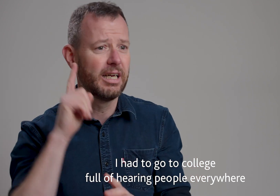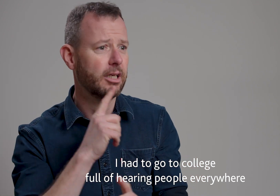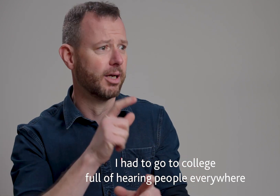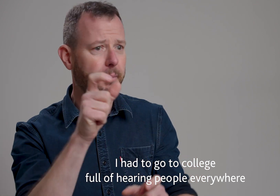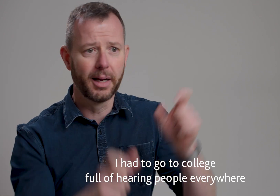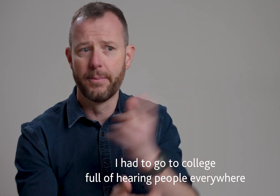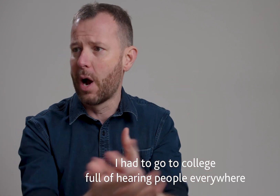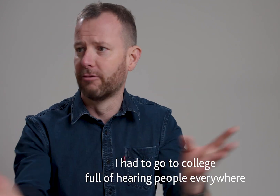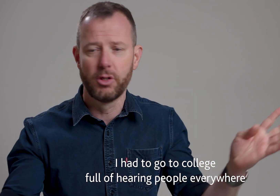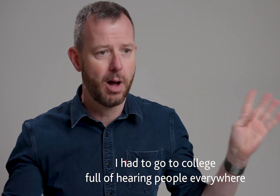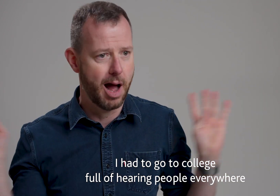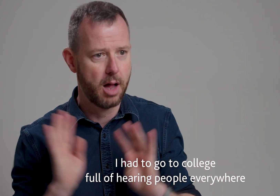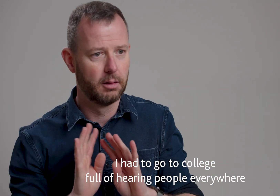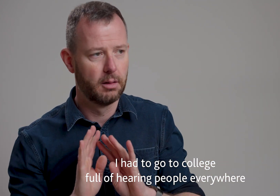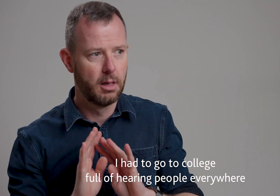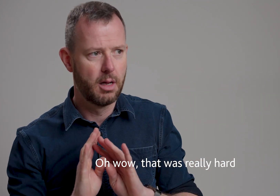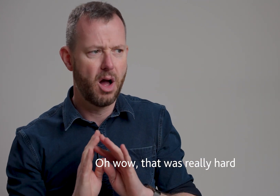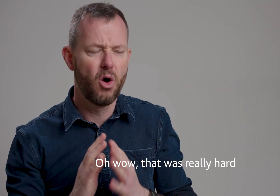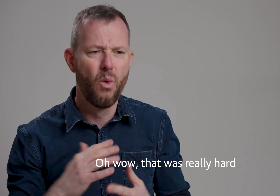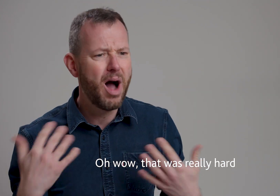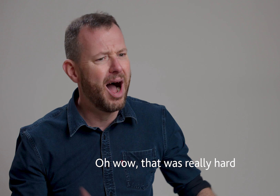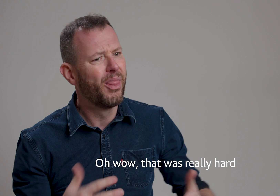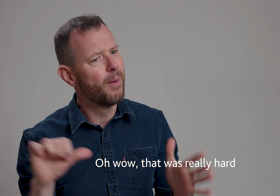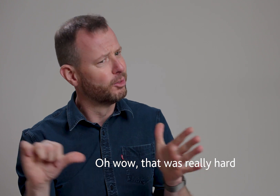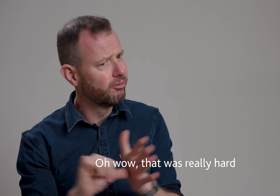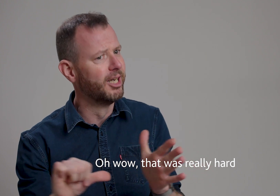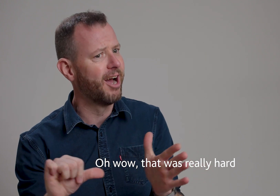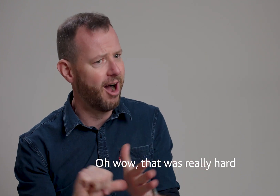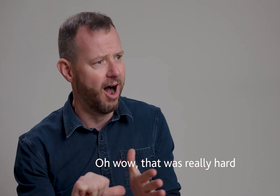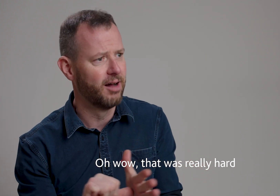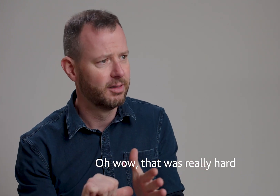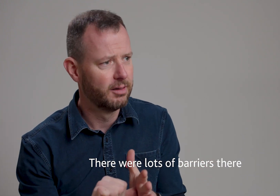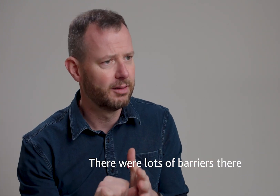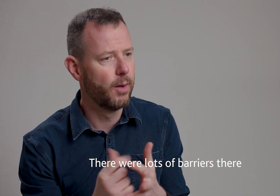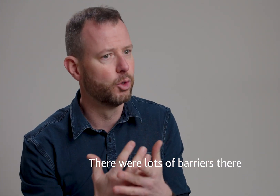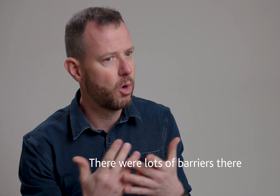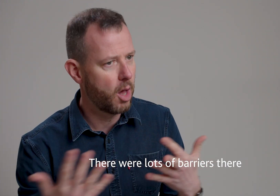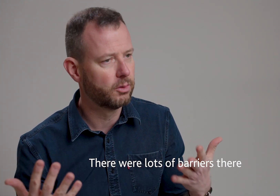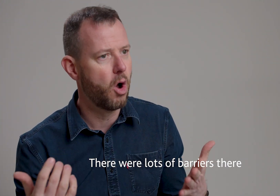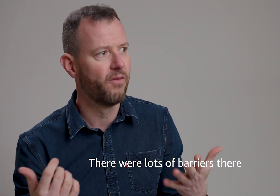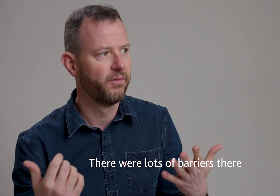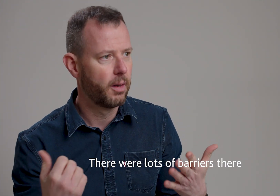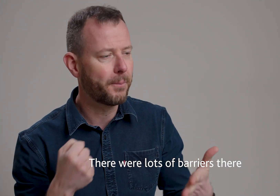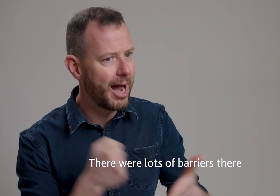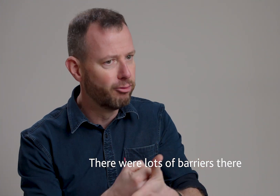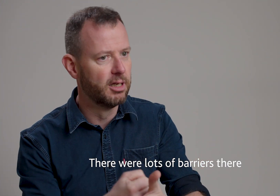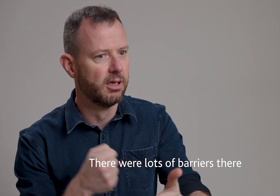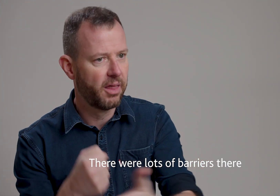hero people everywhere. Oh wow, that was really that was a lot of downer